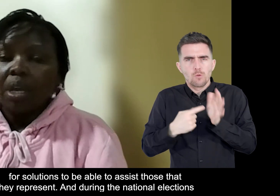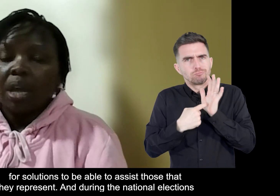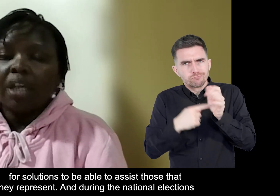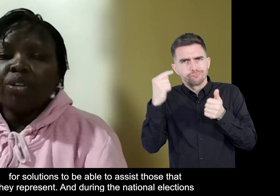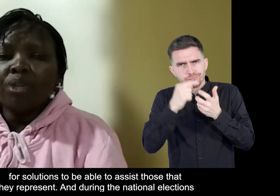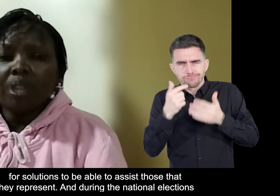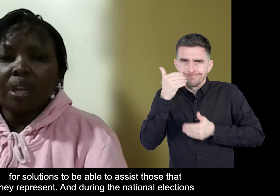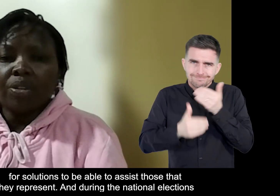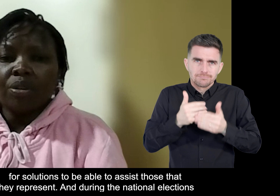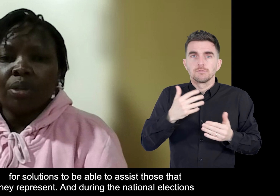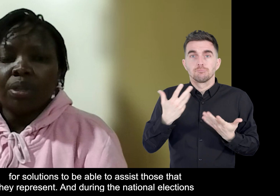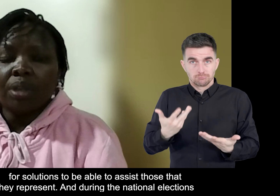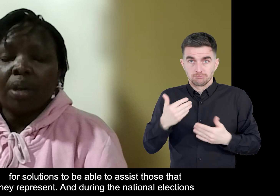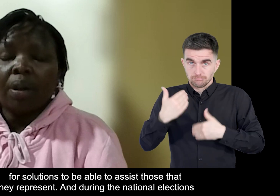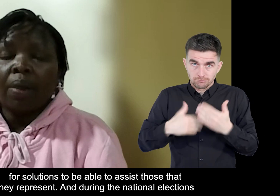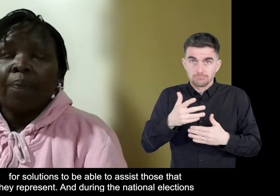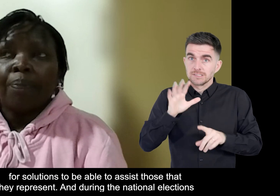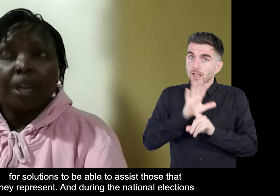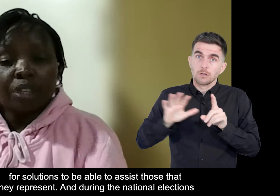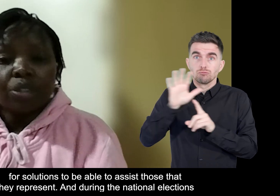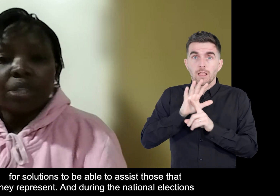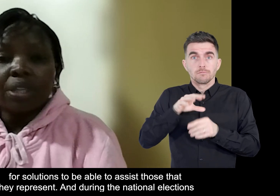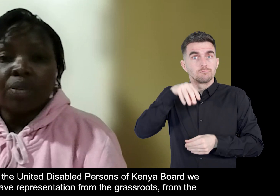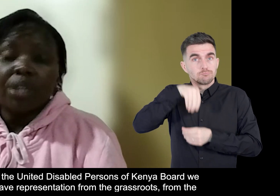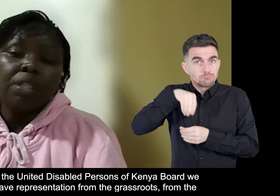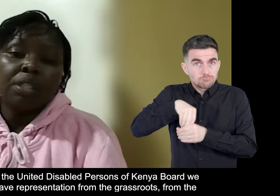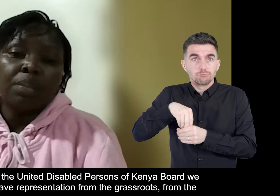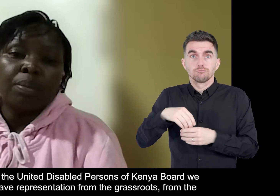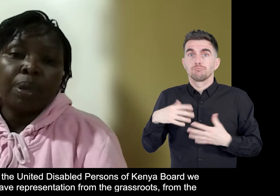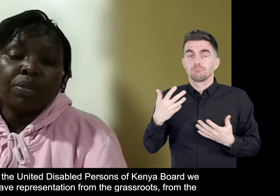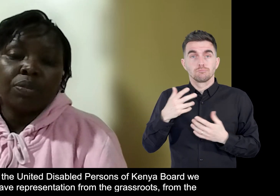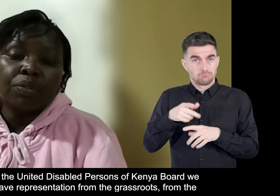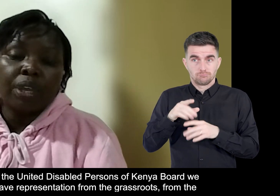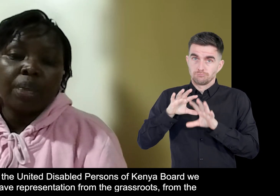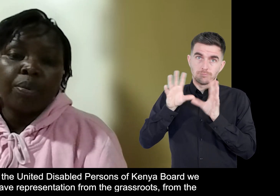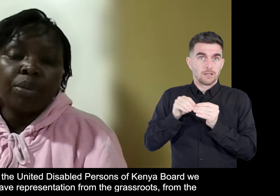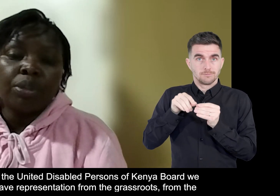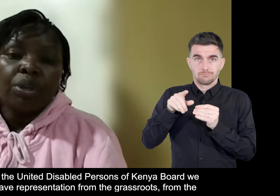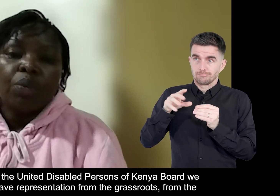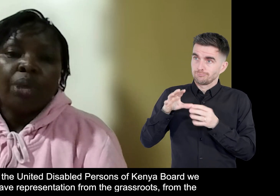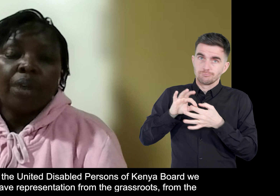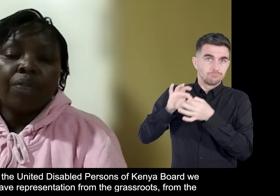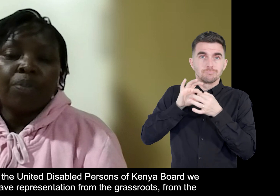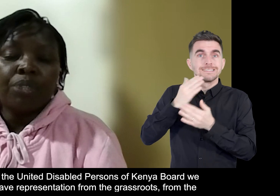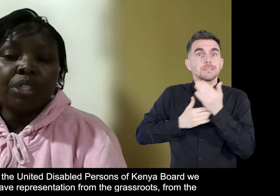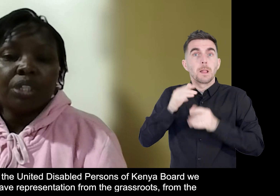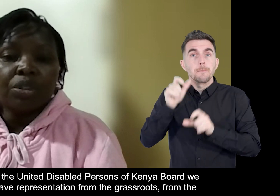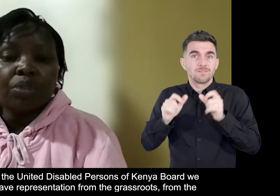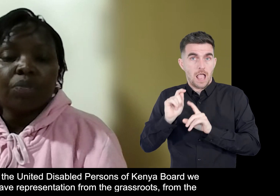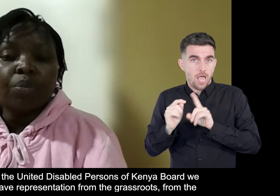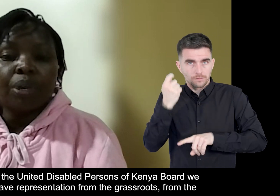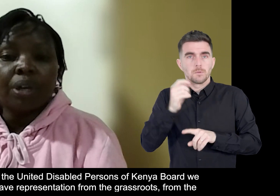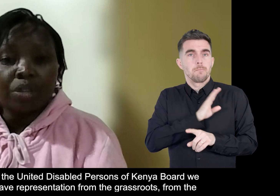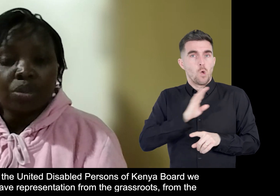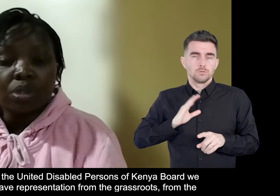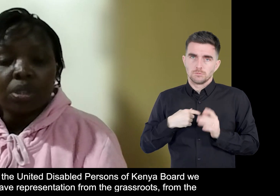represent. And even during the national elections at the United Disabled Persons of Kenya Board, we have